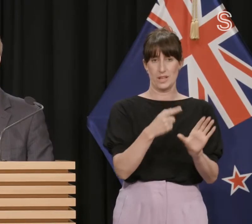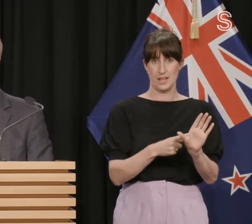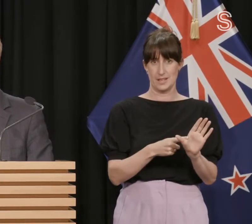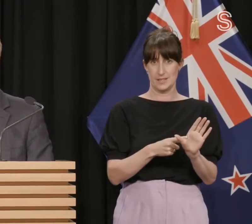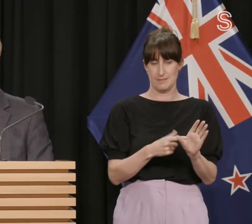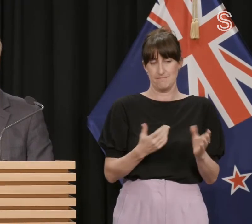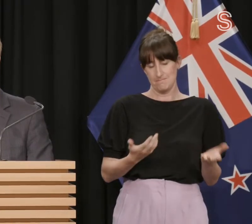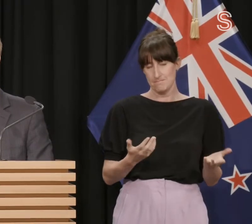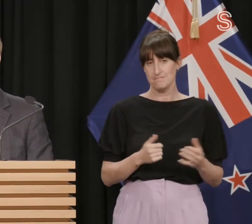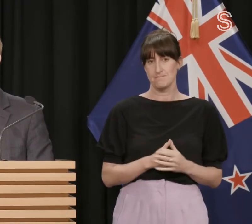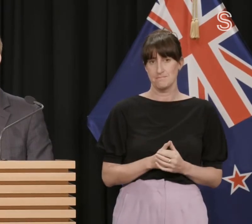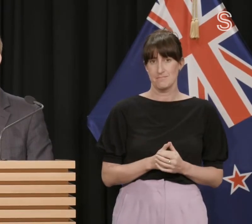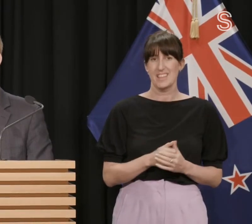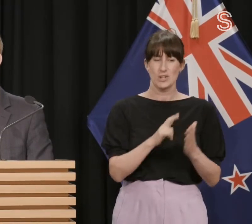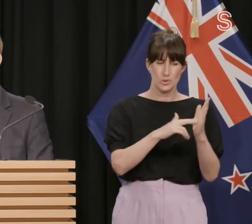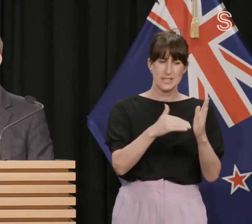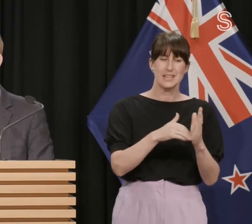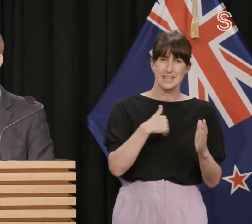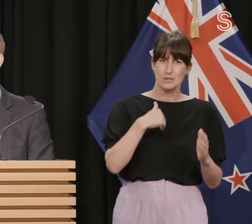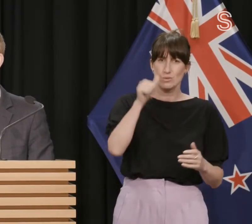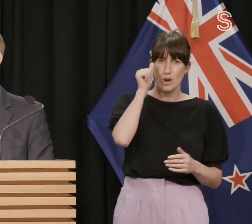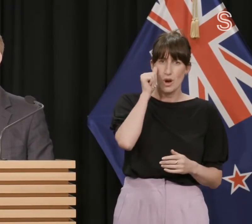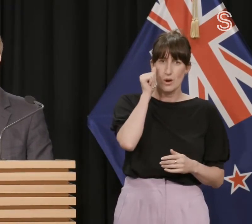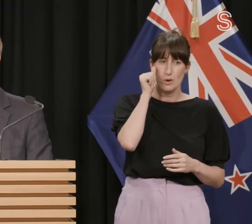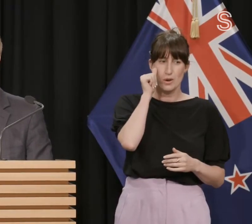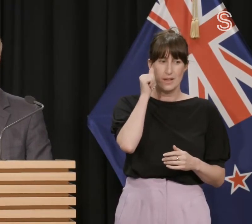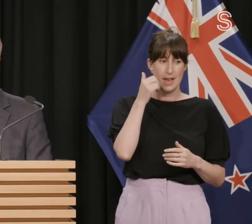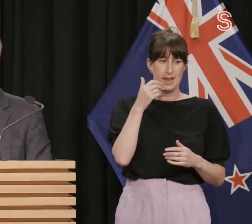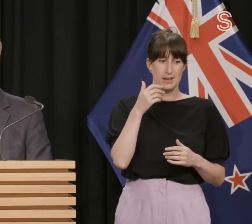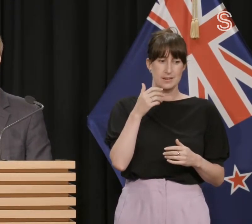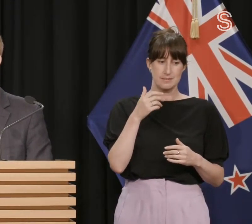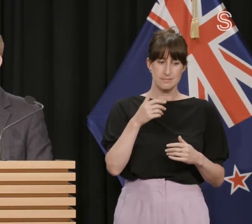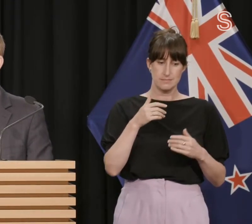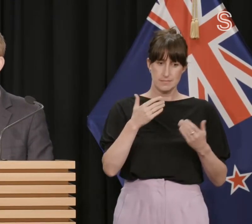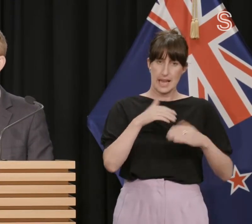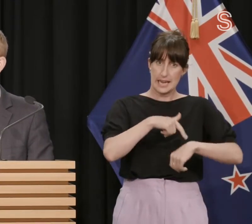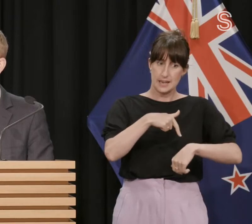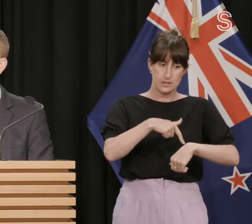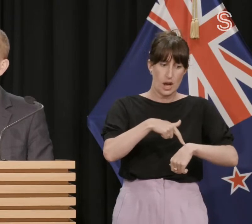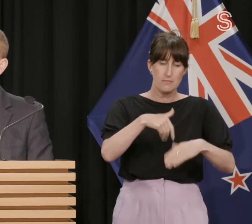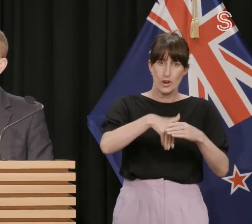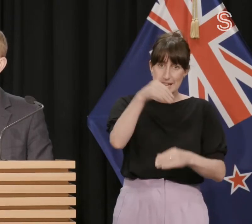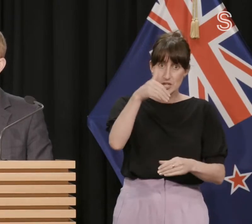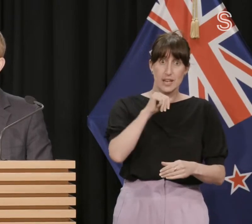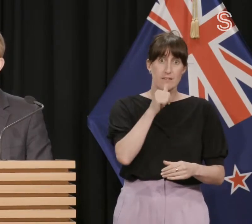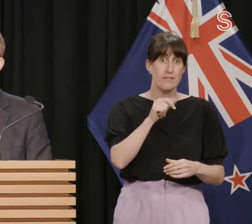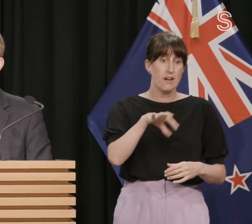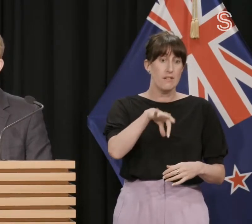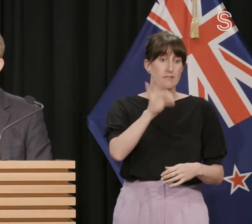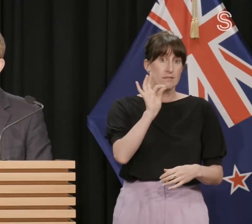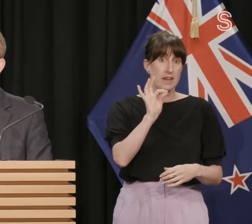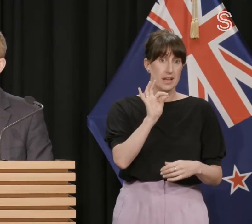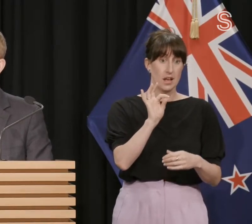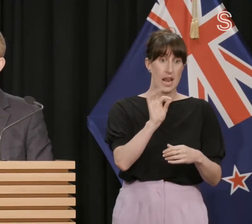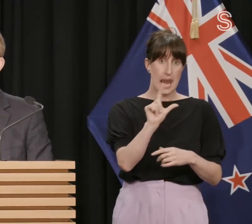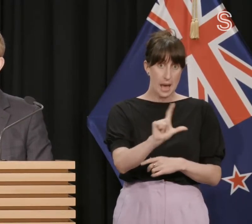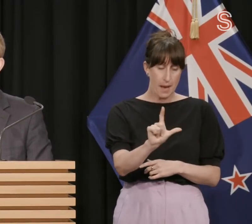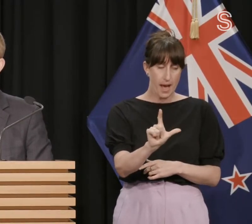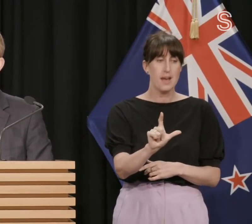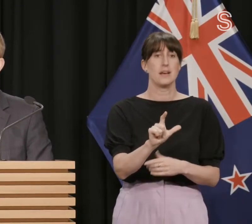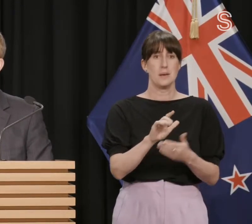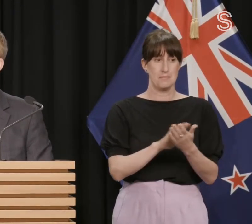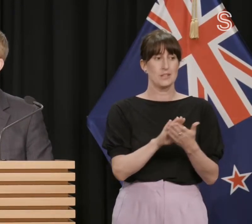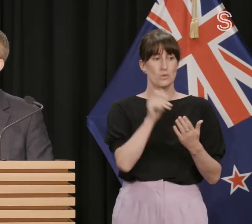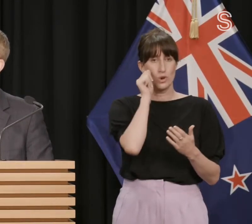That goes with the territory. I think New Zealanders need to know that when we go into the election campaign, that if they vote Labour, they need to know who they're voting for, and that's the team that